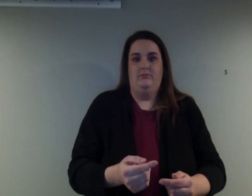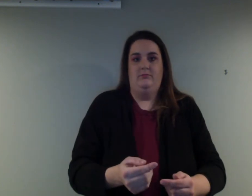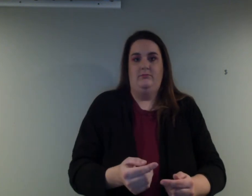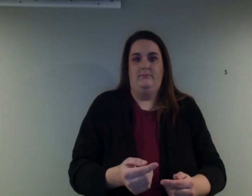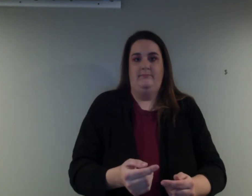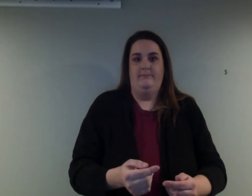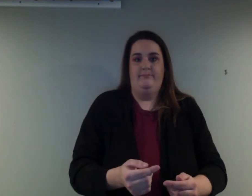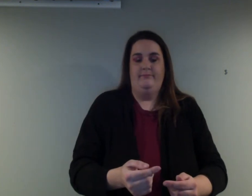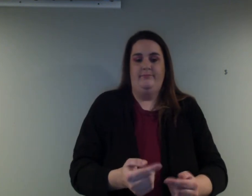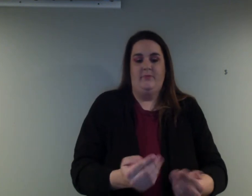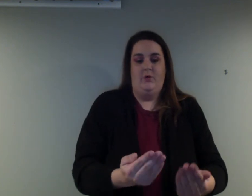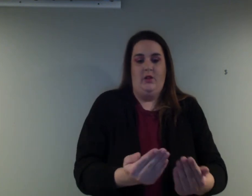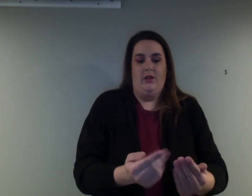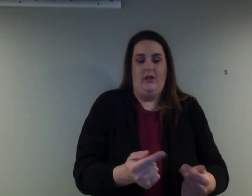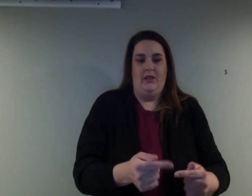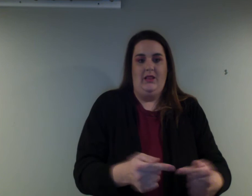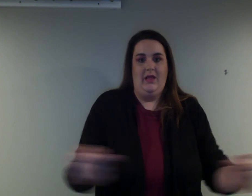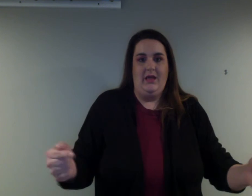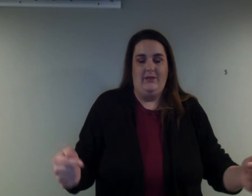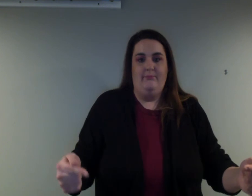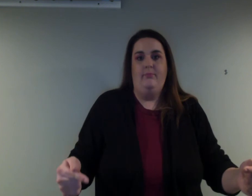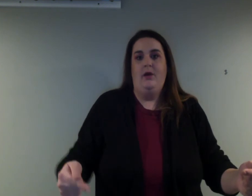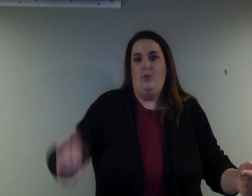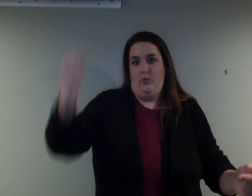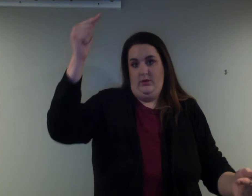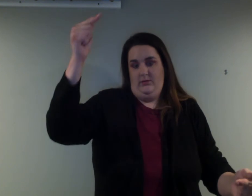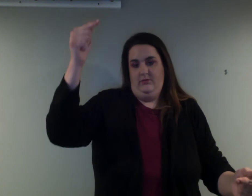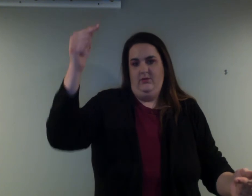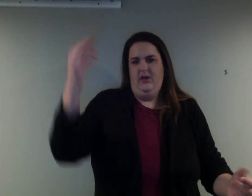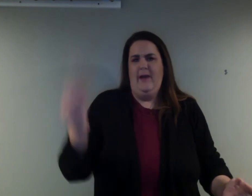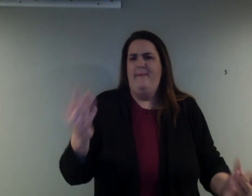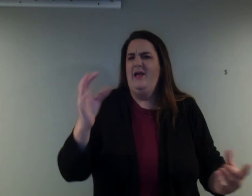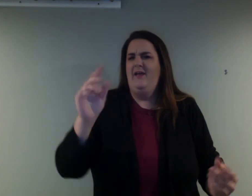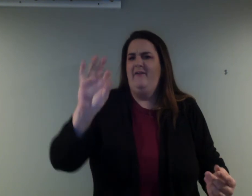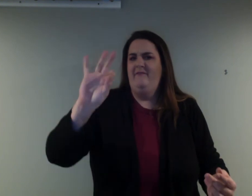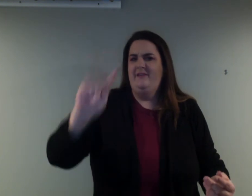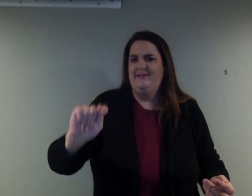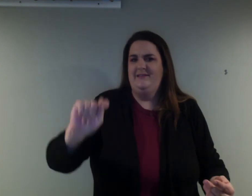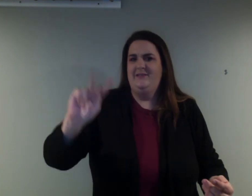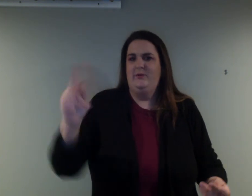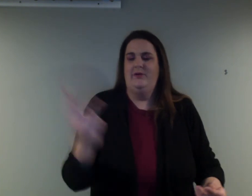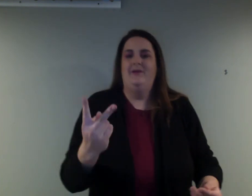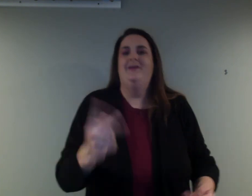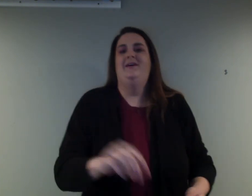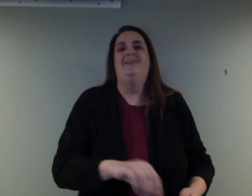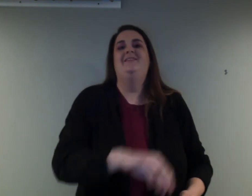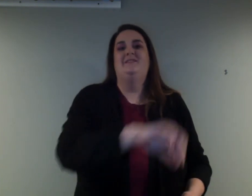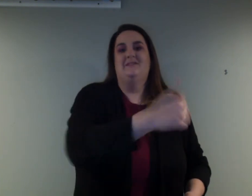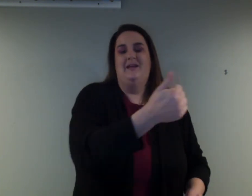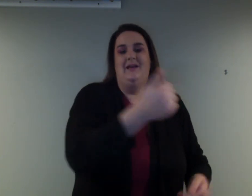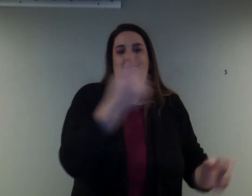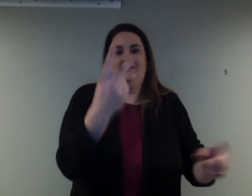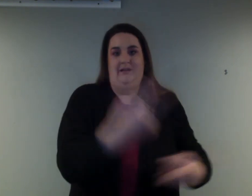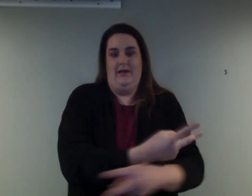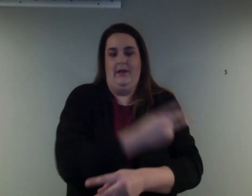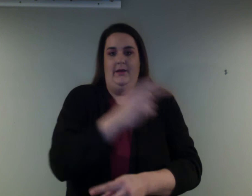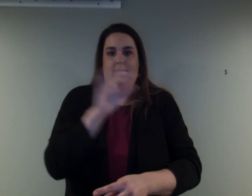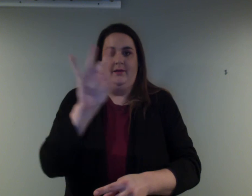That's right. 10 times 8 equals 80 square feet. But, like